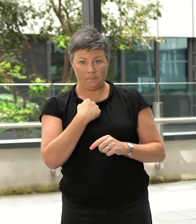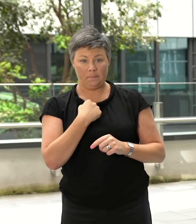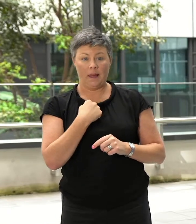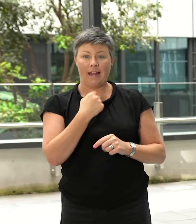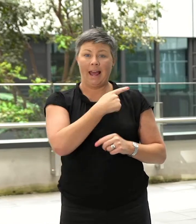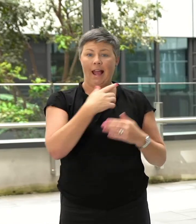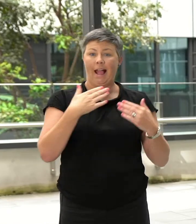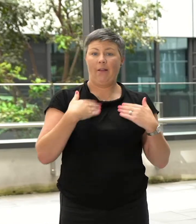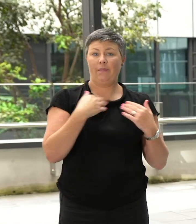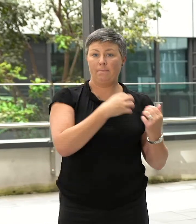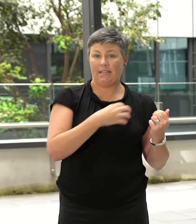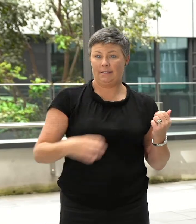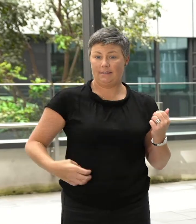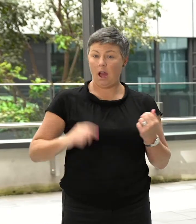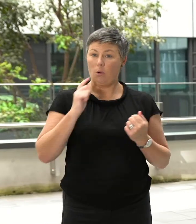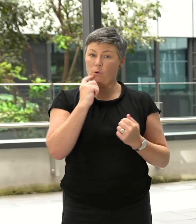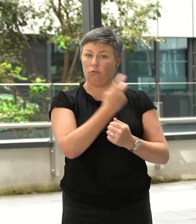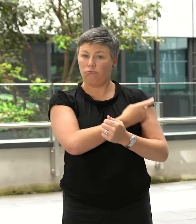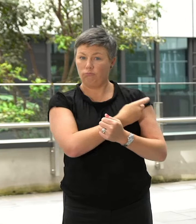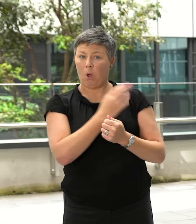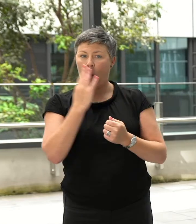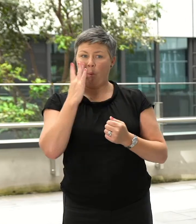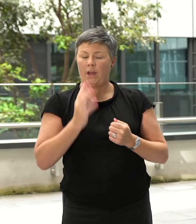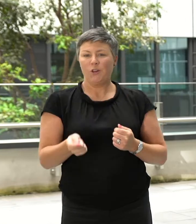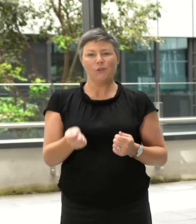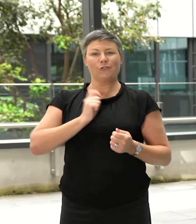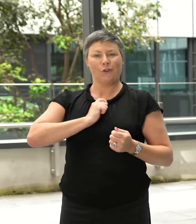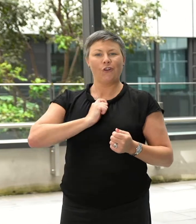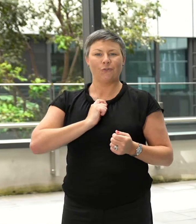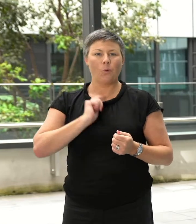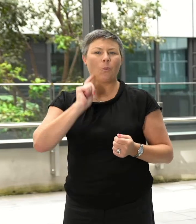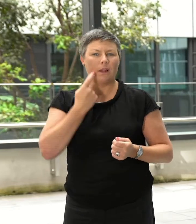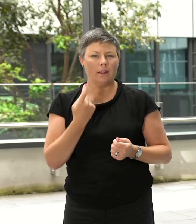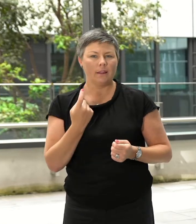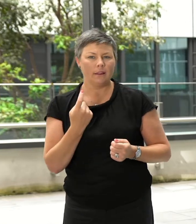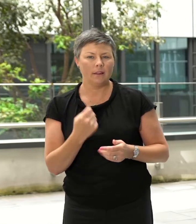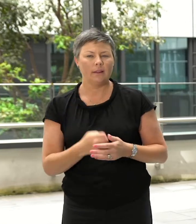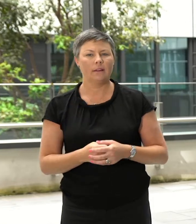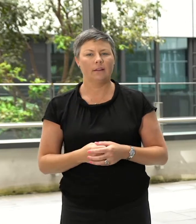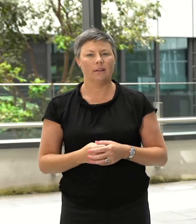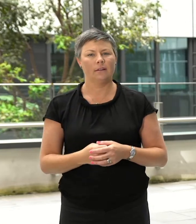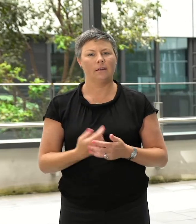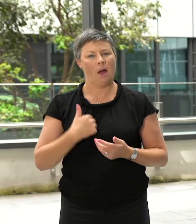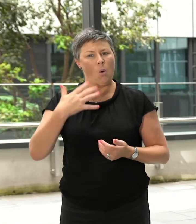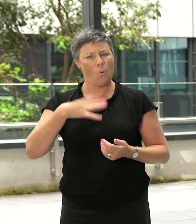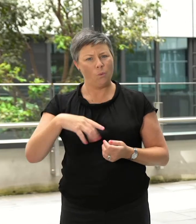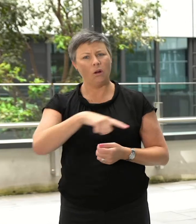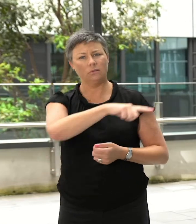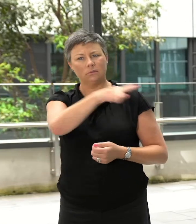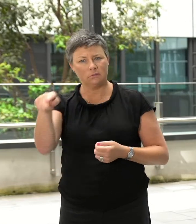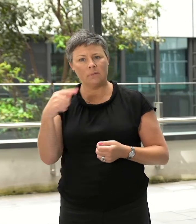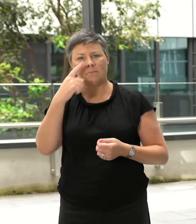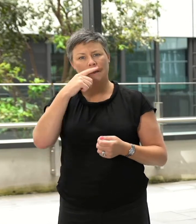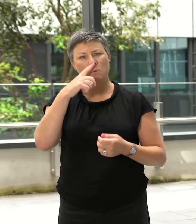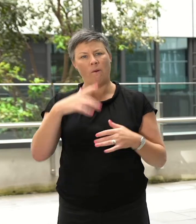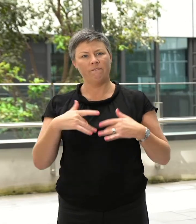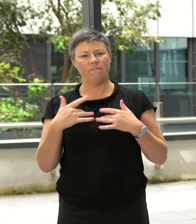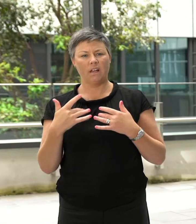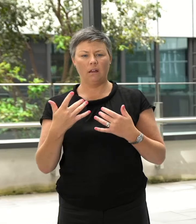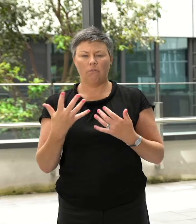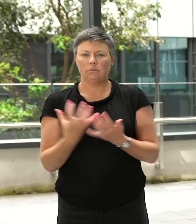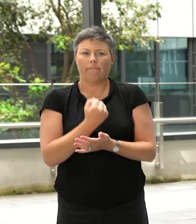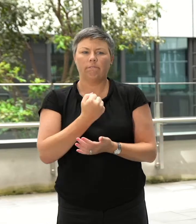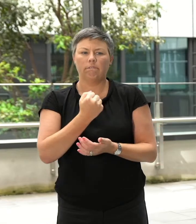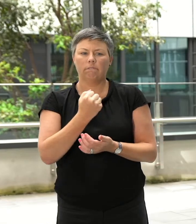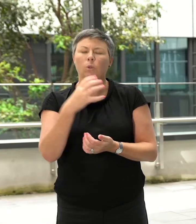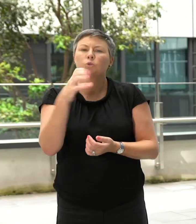vaccine at the right time as well, to also make sure that there's that confidence in the community to get the vaccine. To